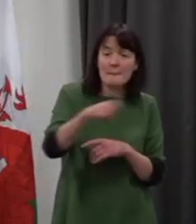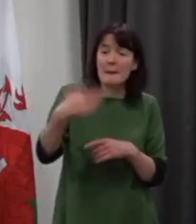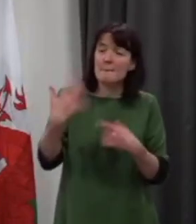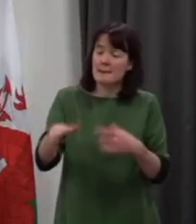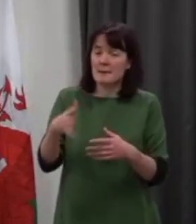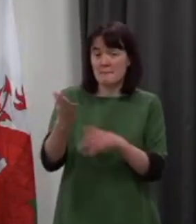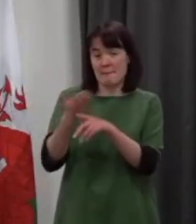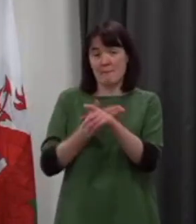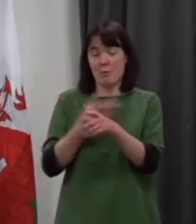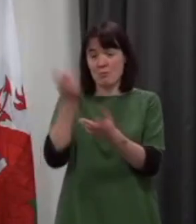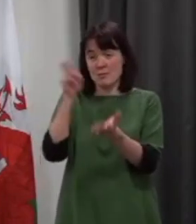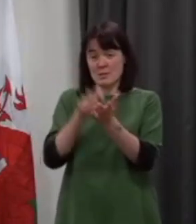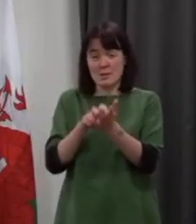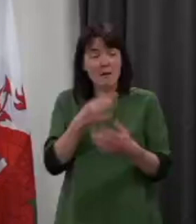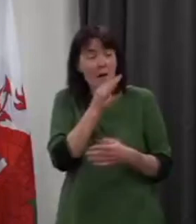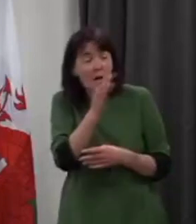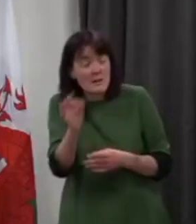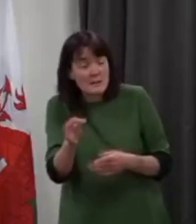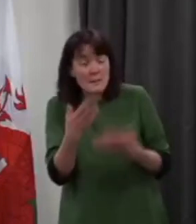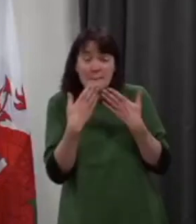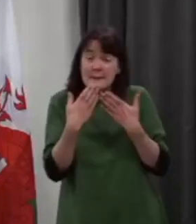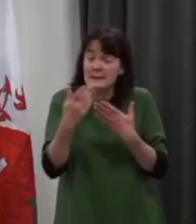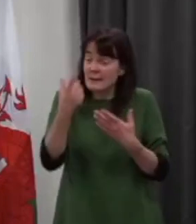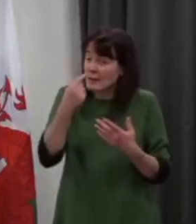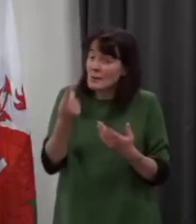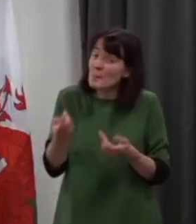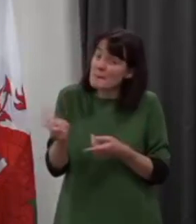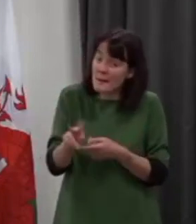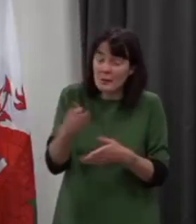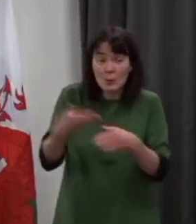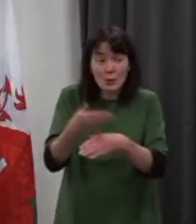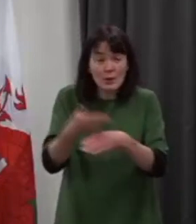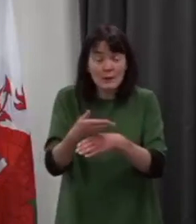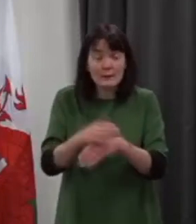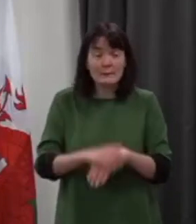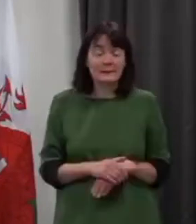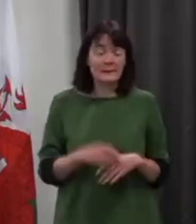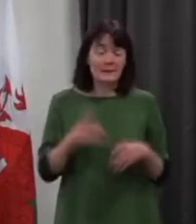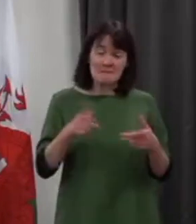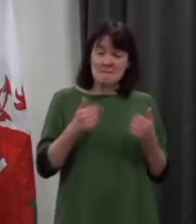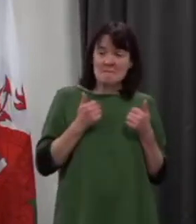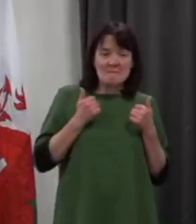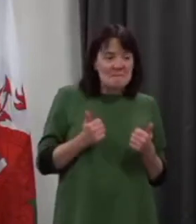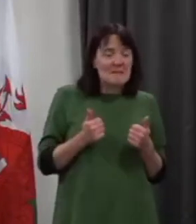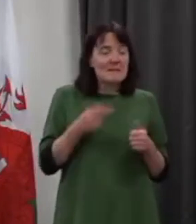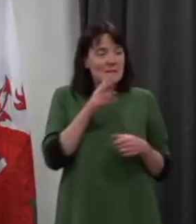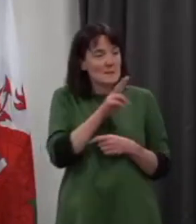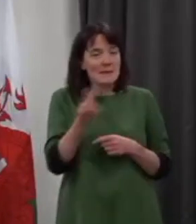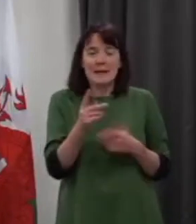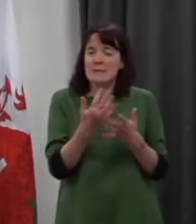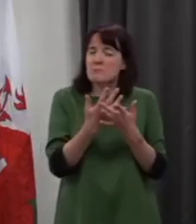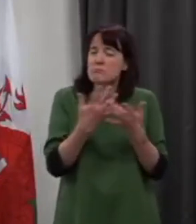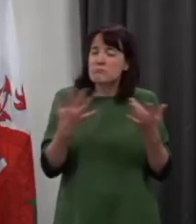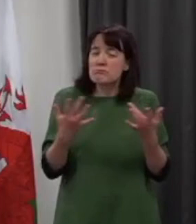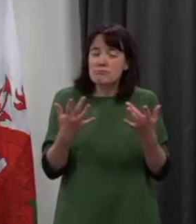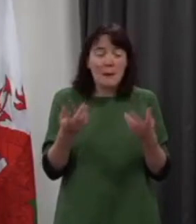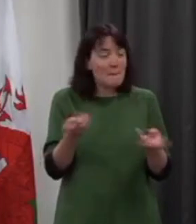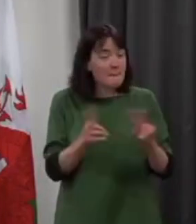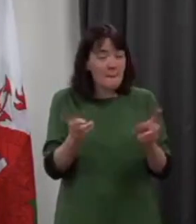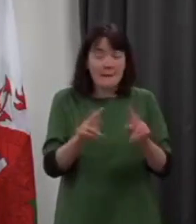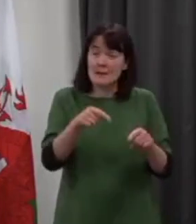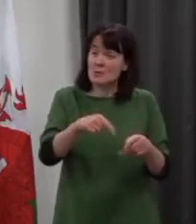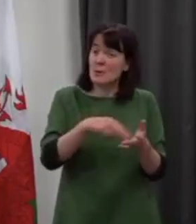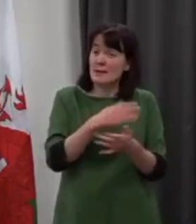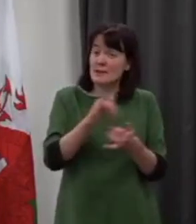work. It is really heartening to see people returning to work in the NHS at this time.